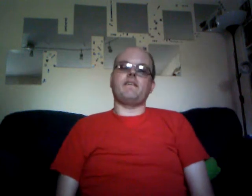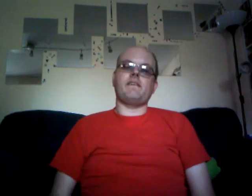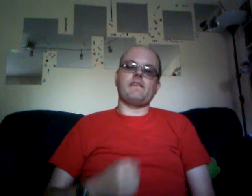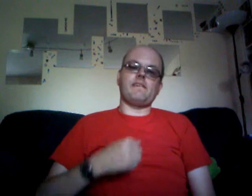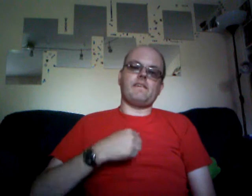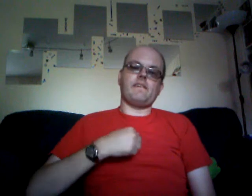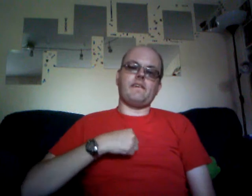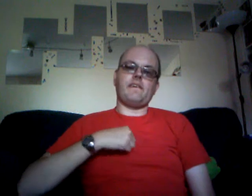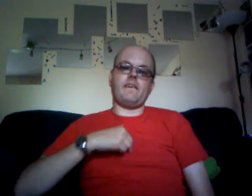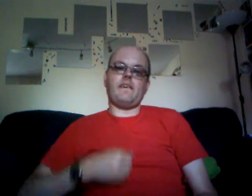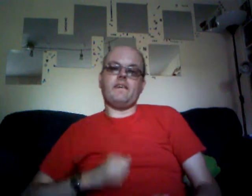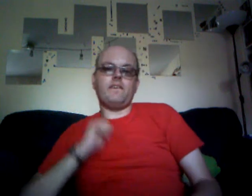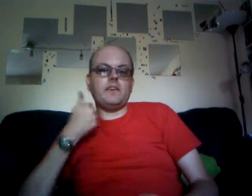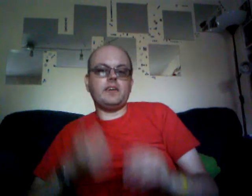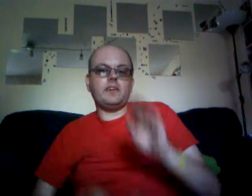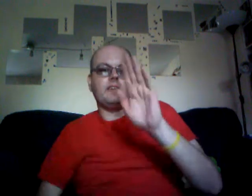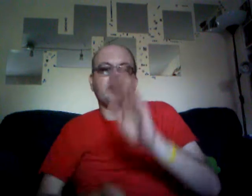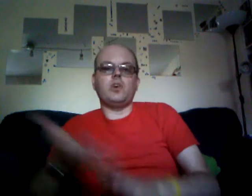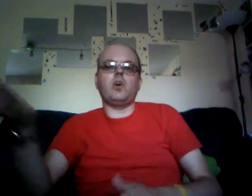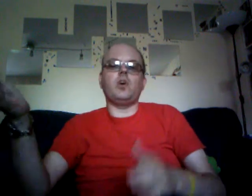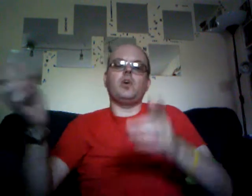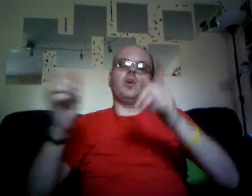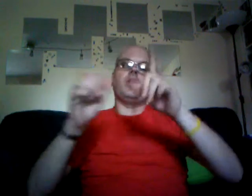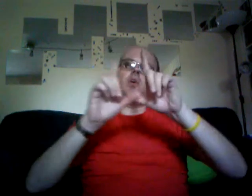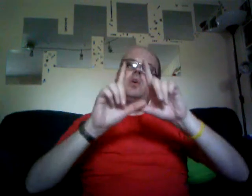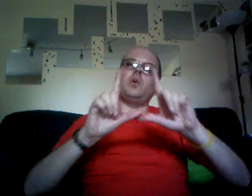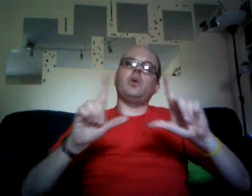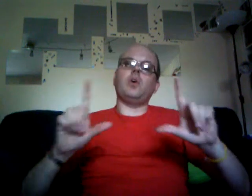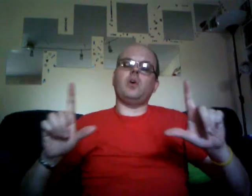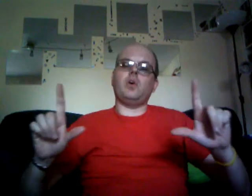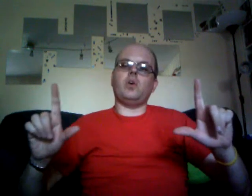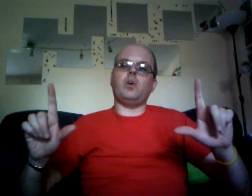I will go, Lord,